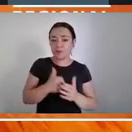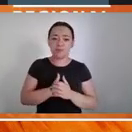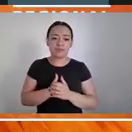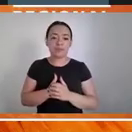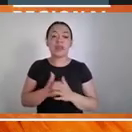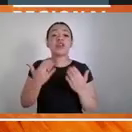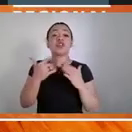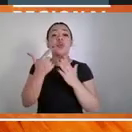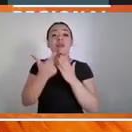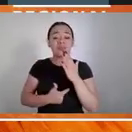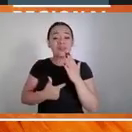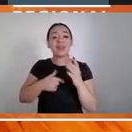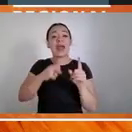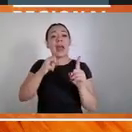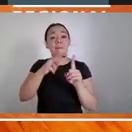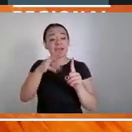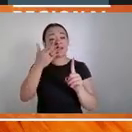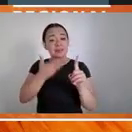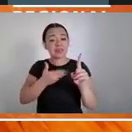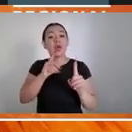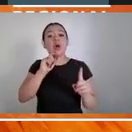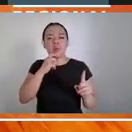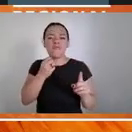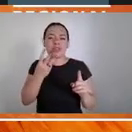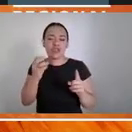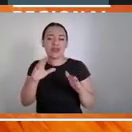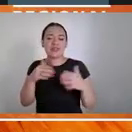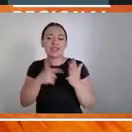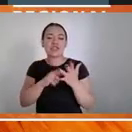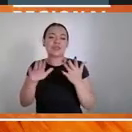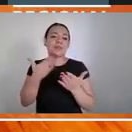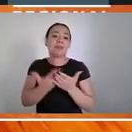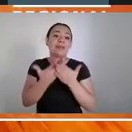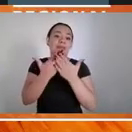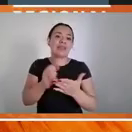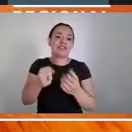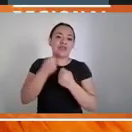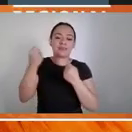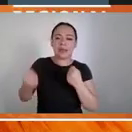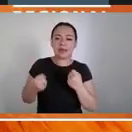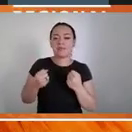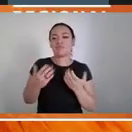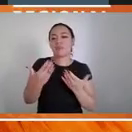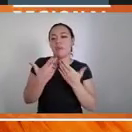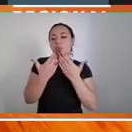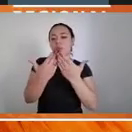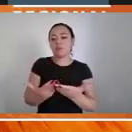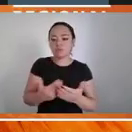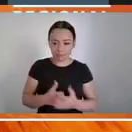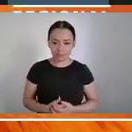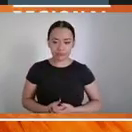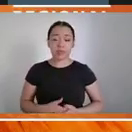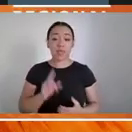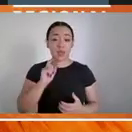have 30 days to submit their expanded proposal. The expanded proposal will focus